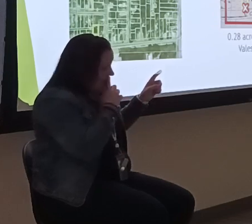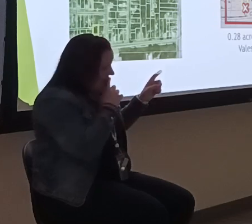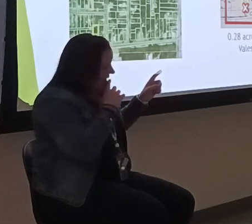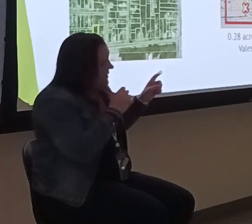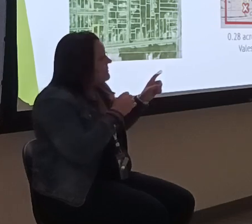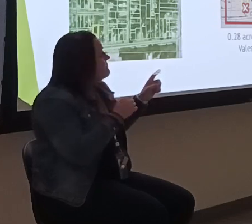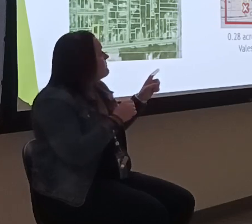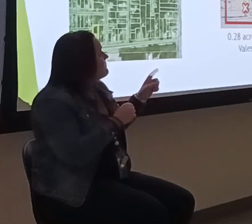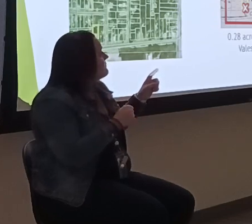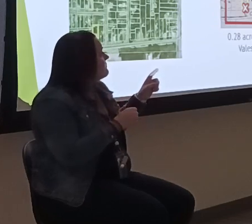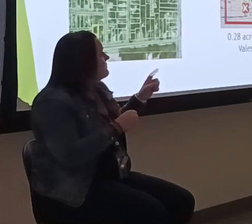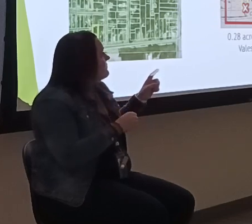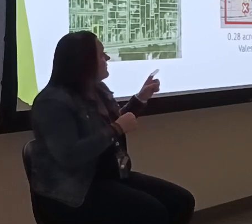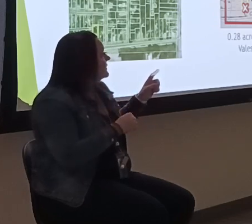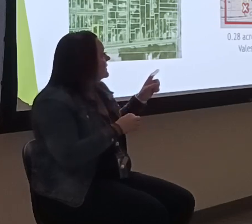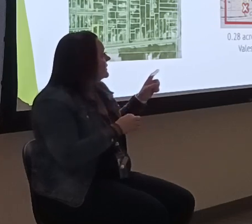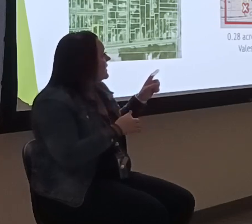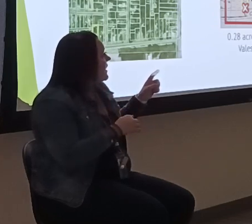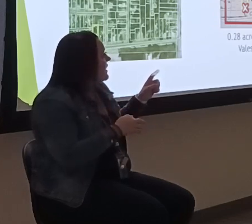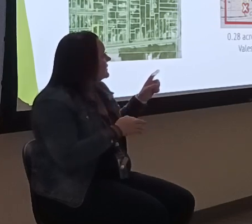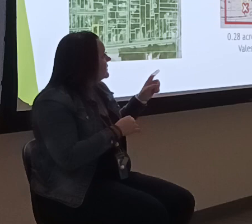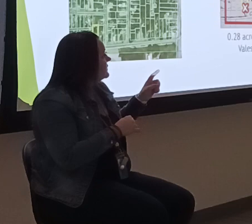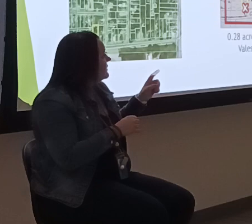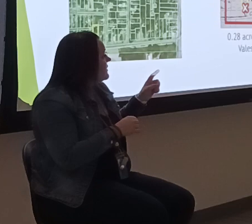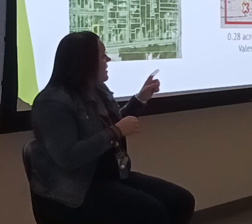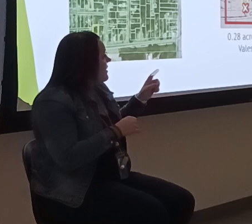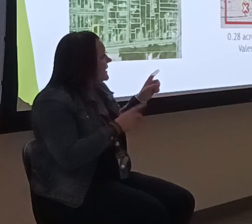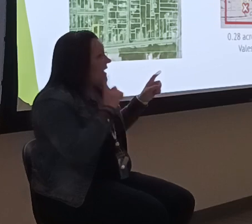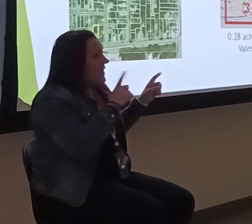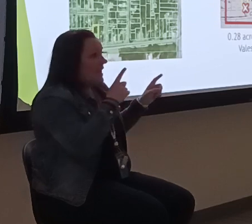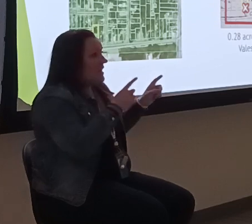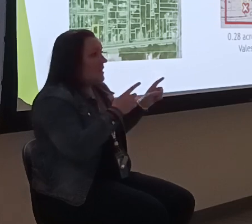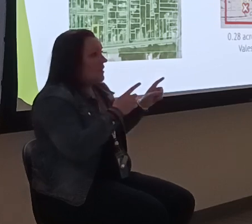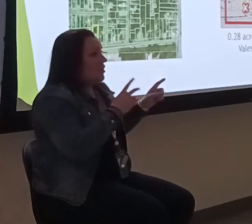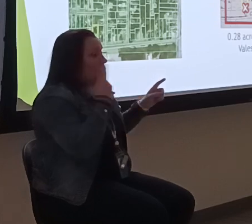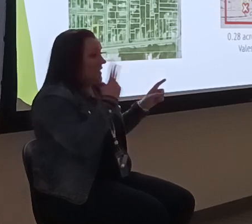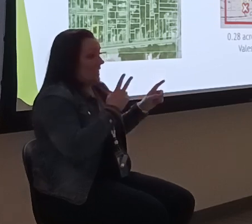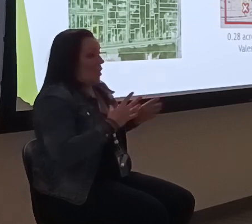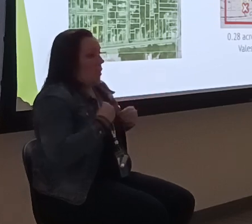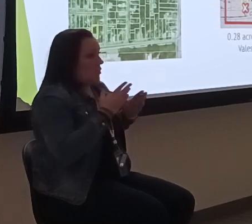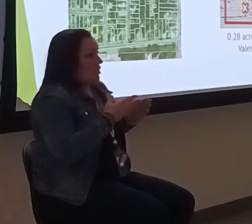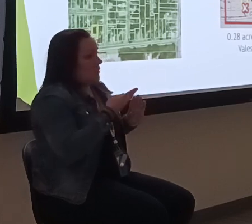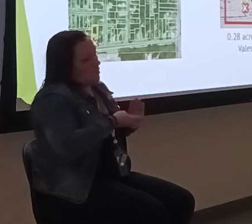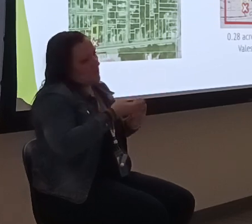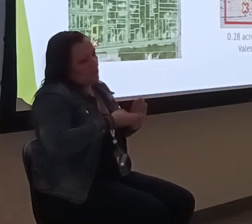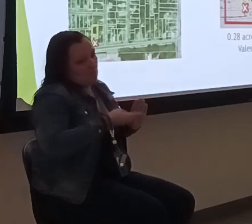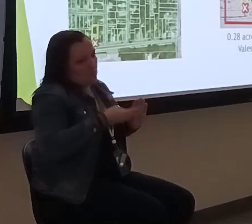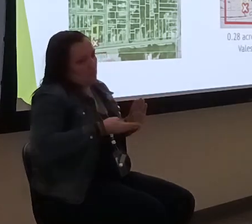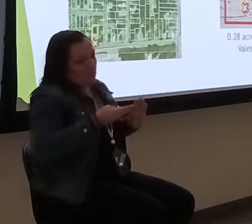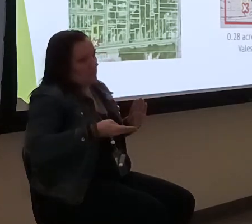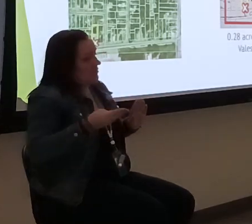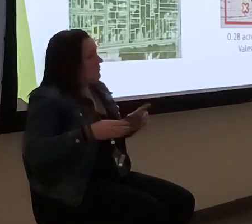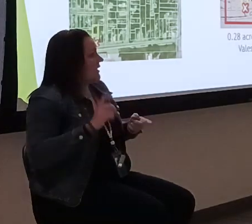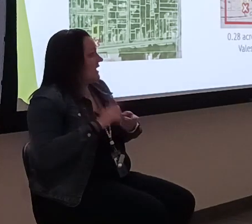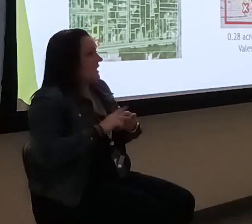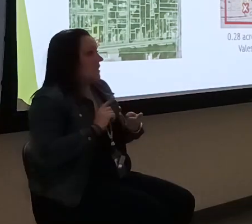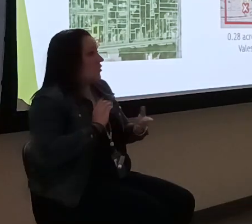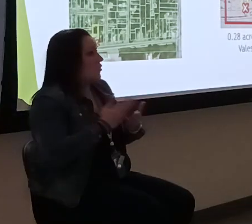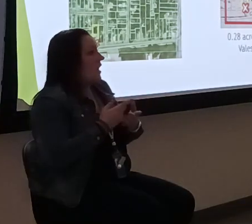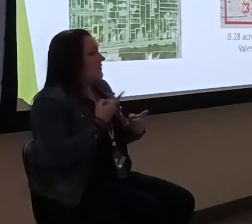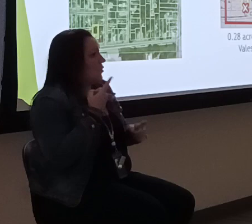Far to Miss Far, to the Far Trust, to John Doe, Mary Doe, however it goes until it gets to